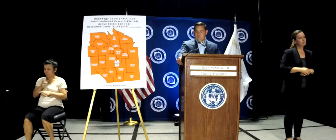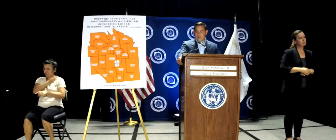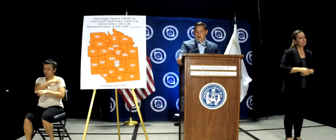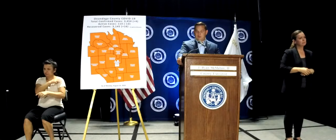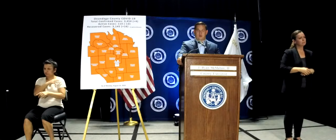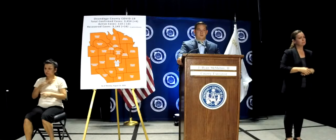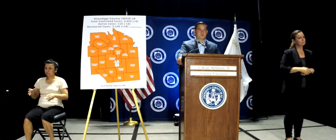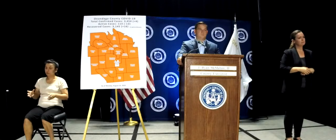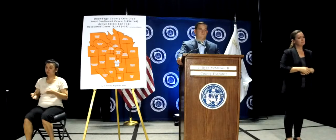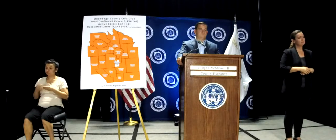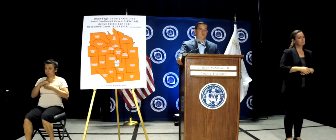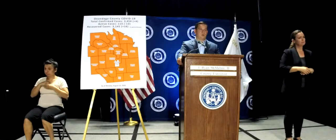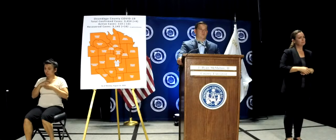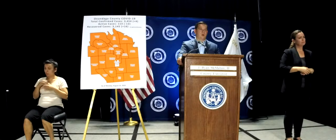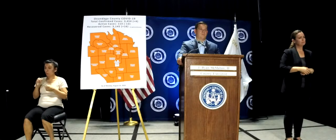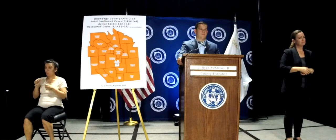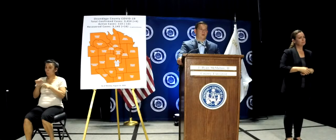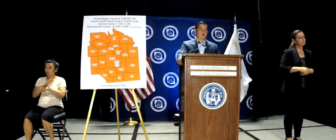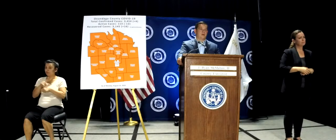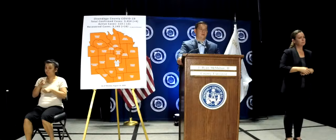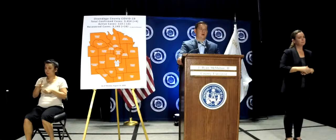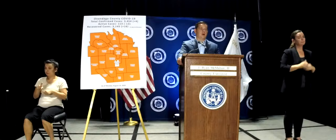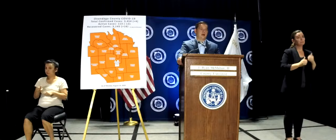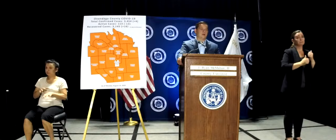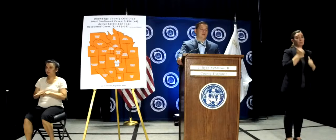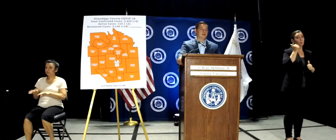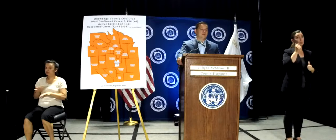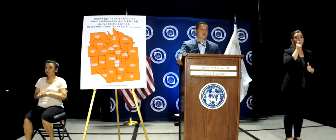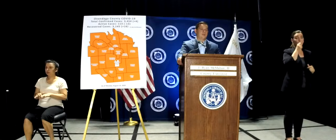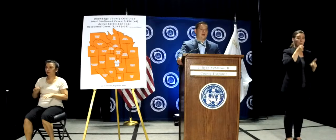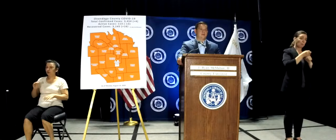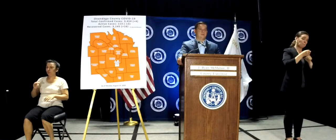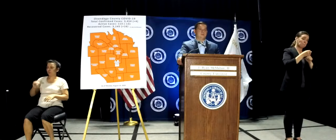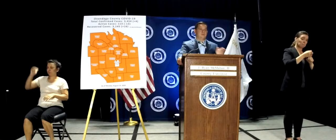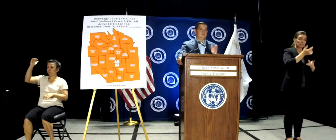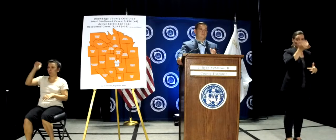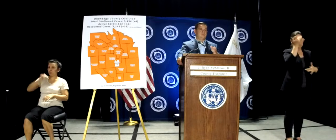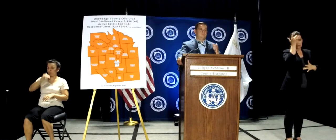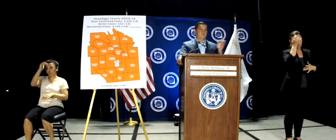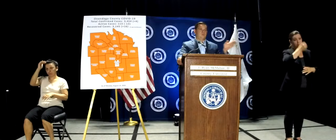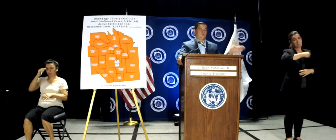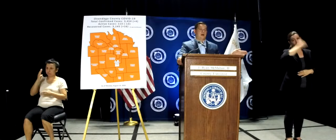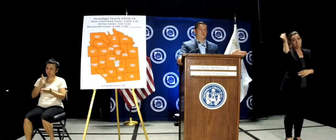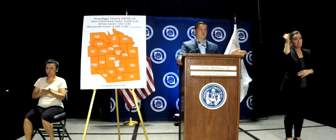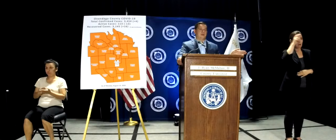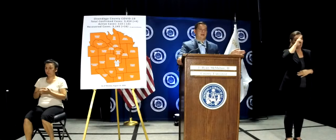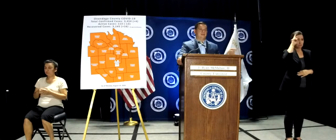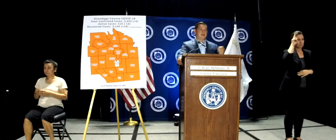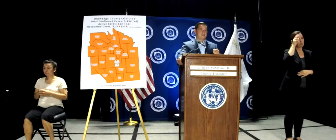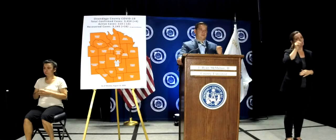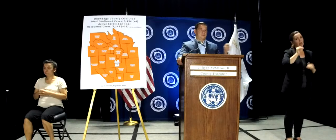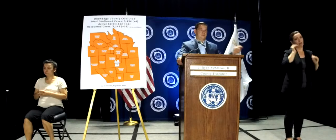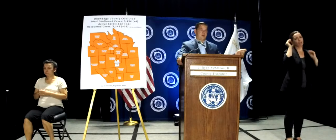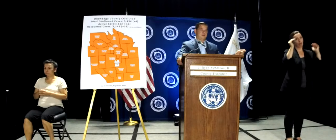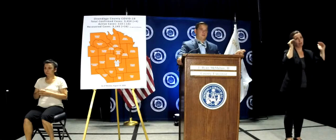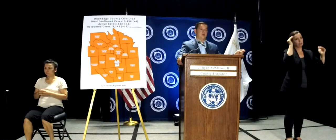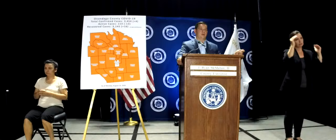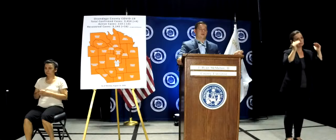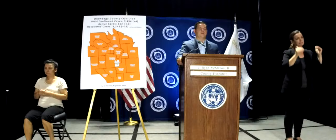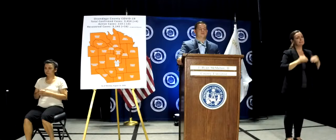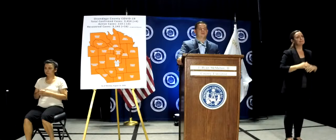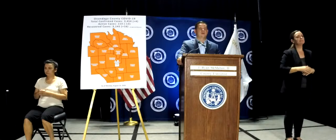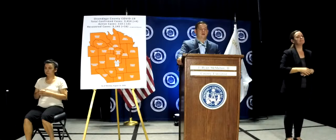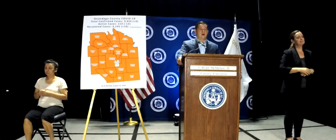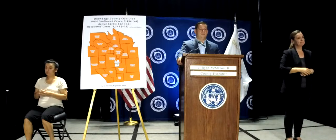have been adults for the most part in our county. And then with the household contacts spread to the